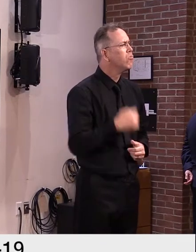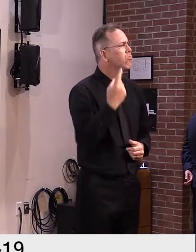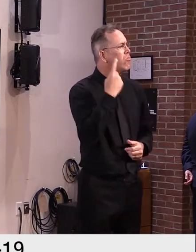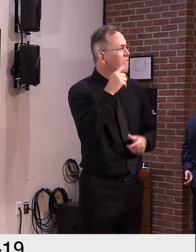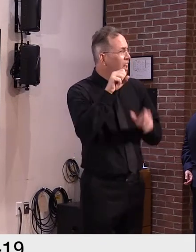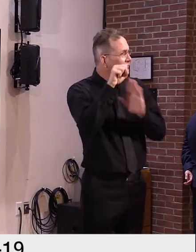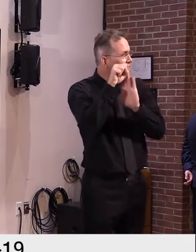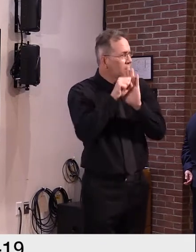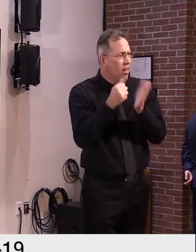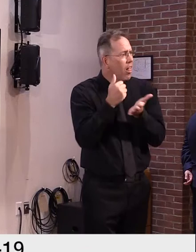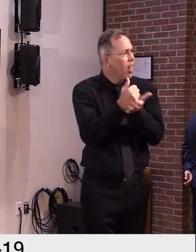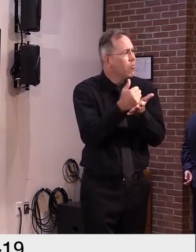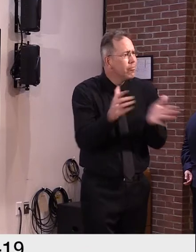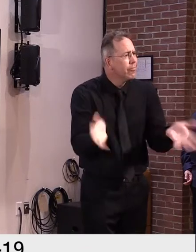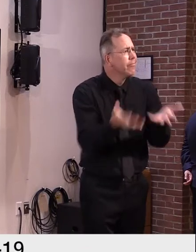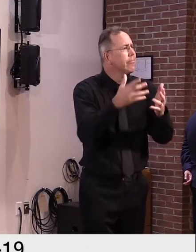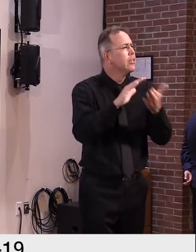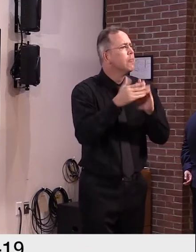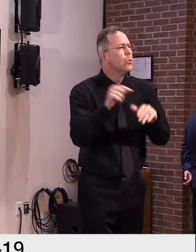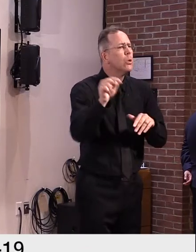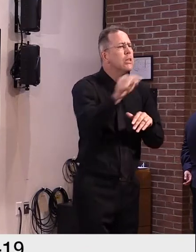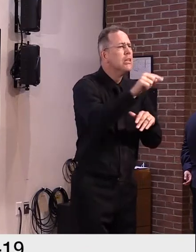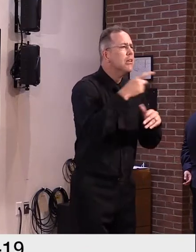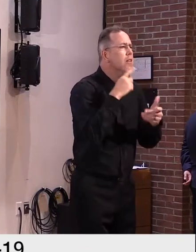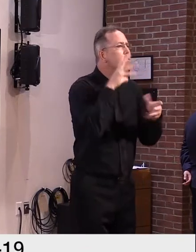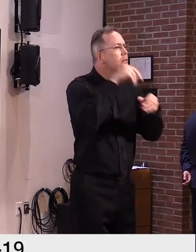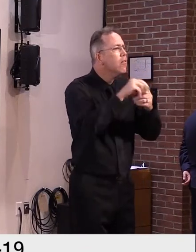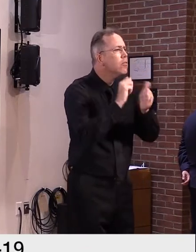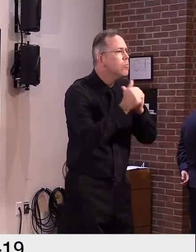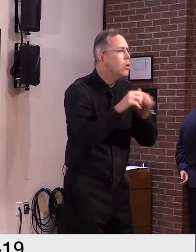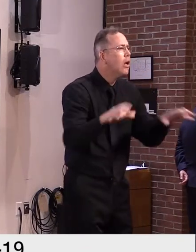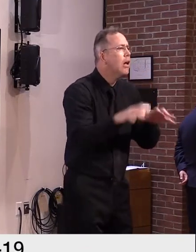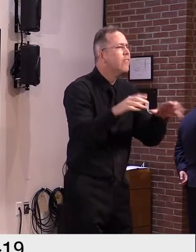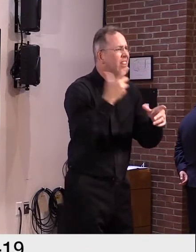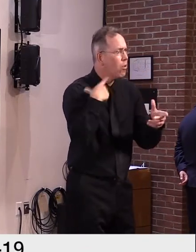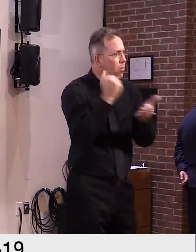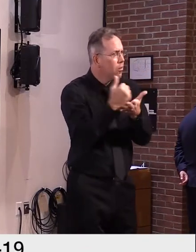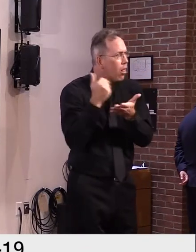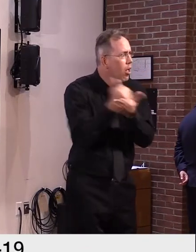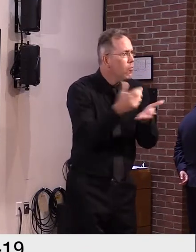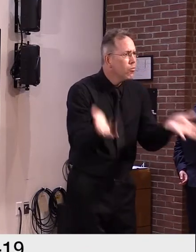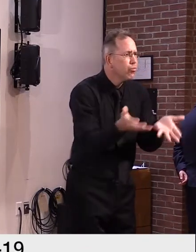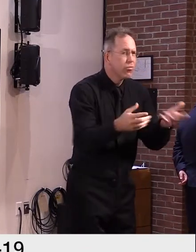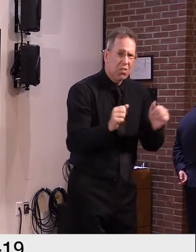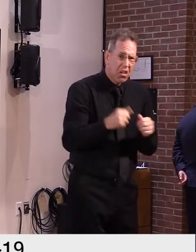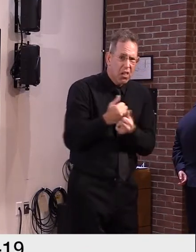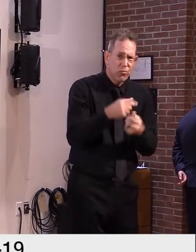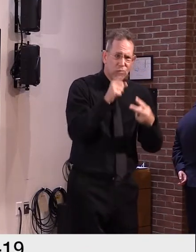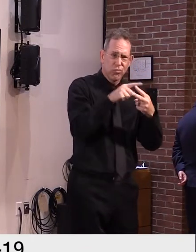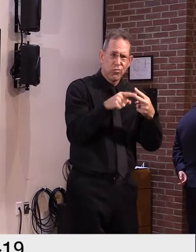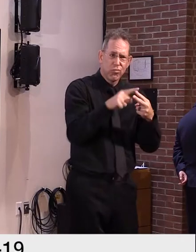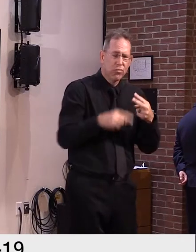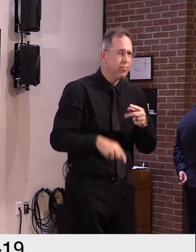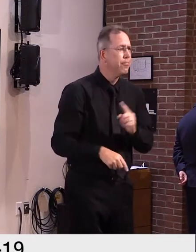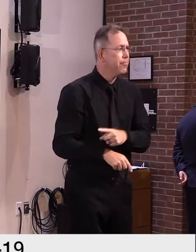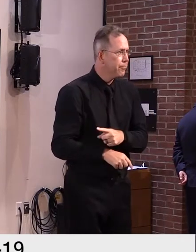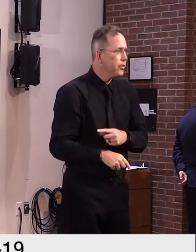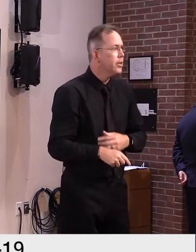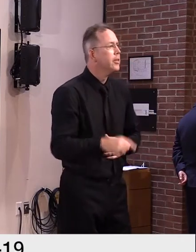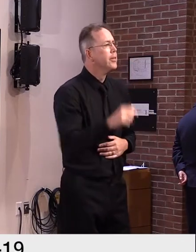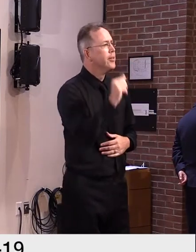obviously another concern for us, along with the hospitality sector, some of those community nonprofits and so forth, we have